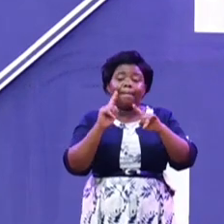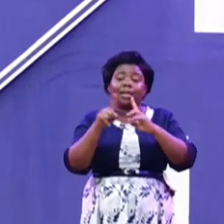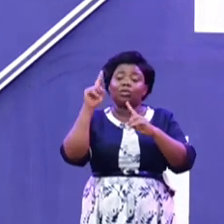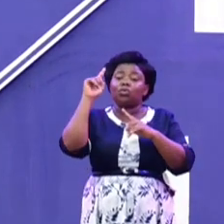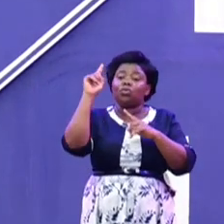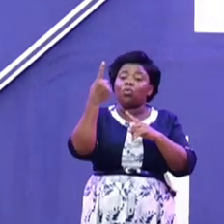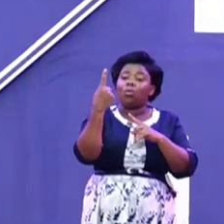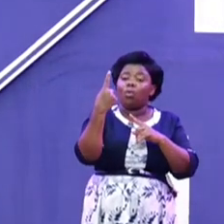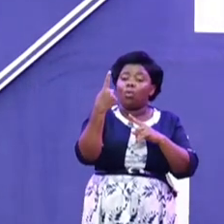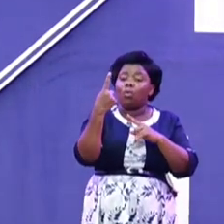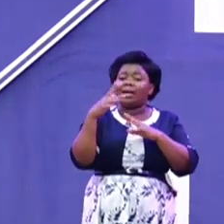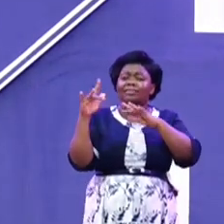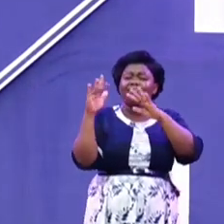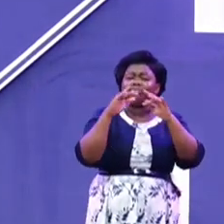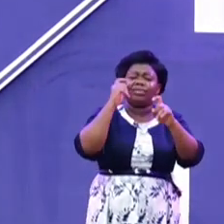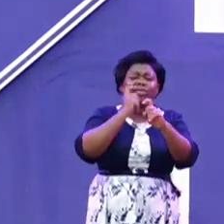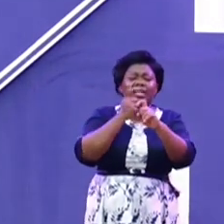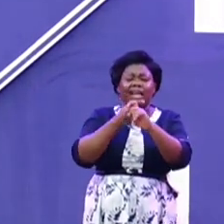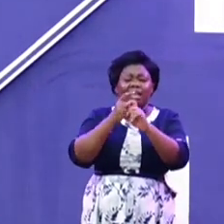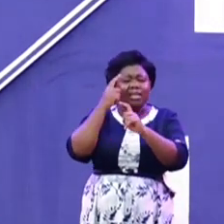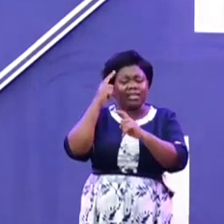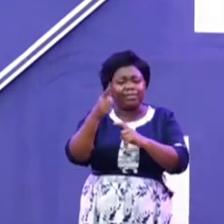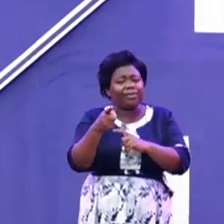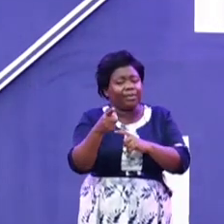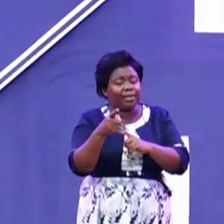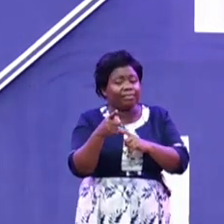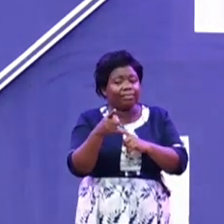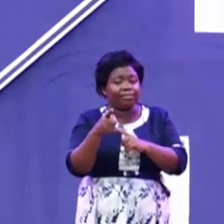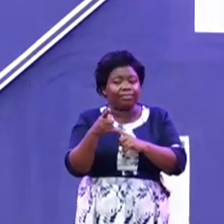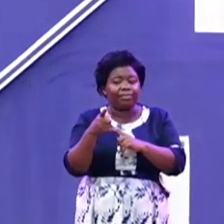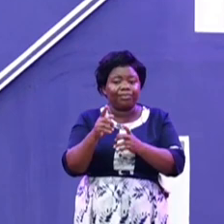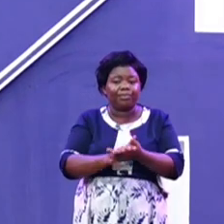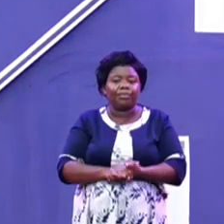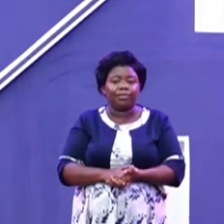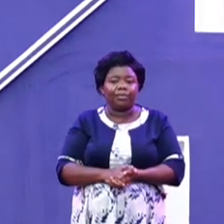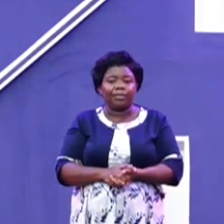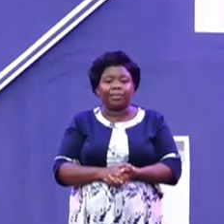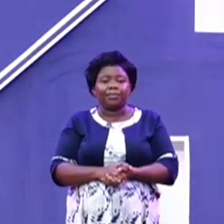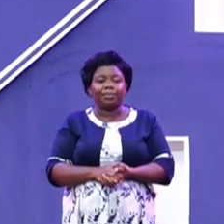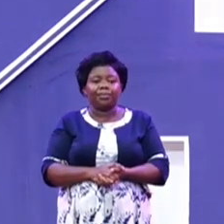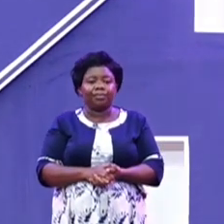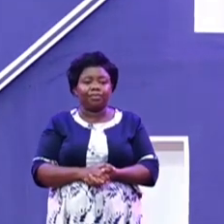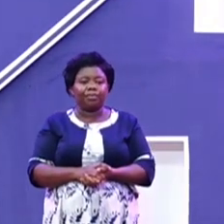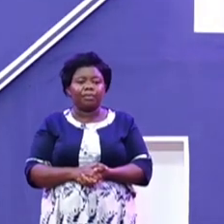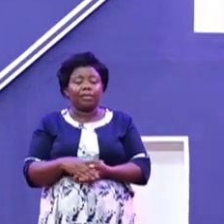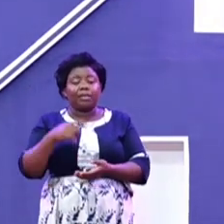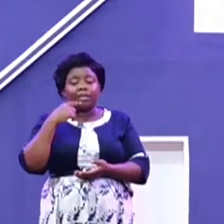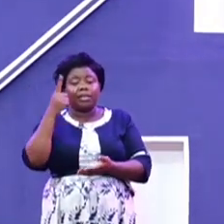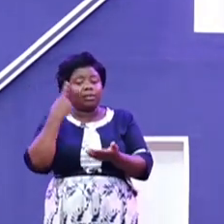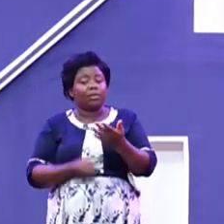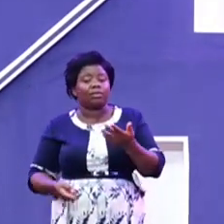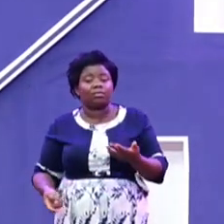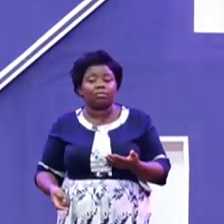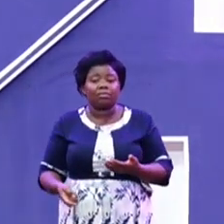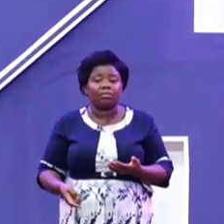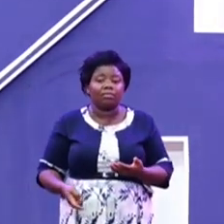olwamulemera olwamukaluubirira. When he fought battles and one day he reached a battle that he failed. Yakola atya? What did he